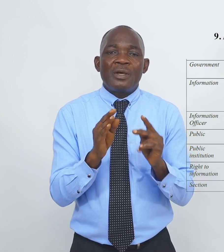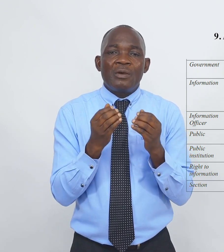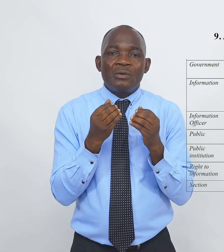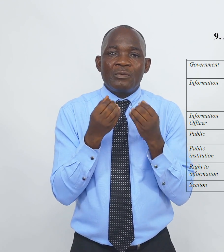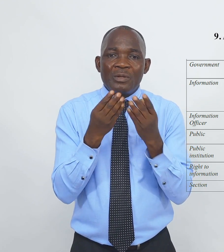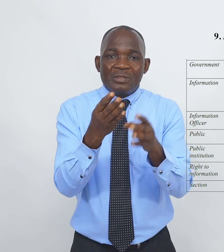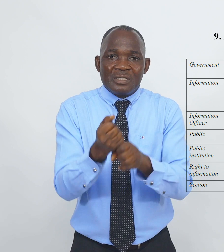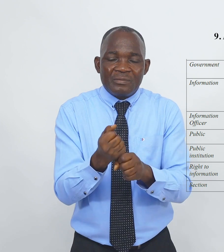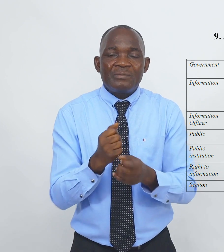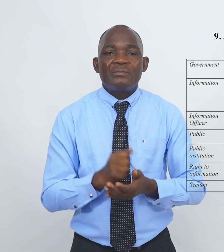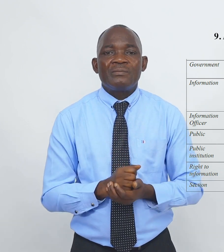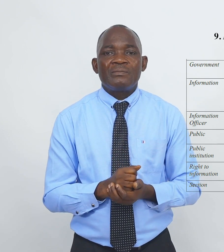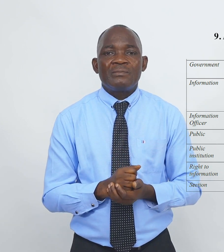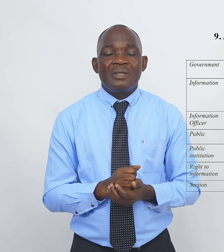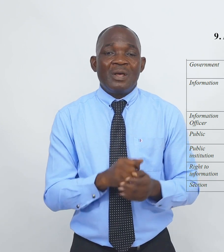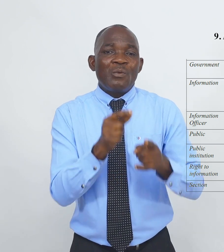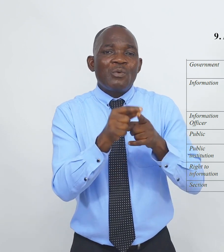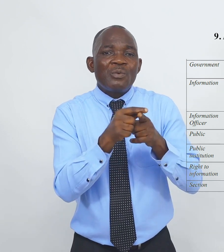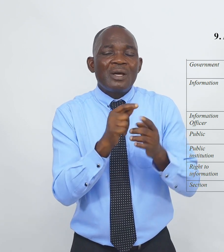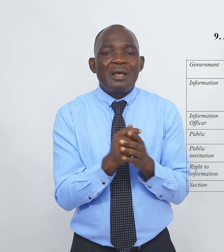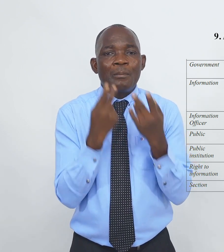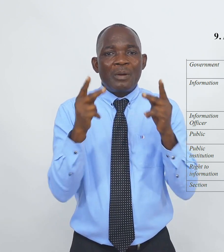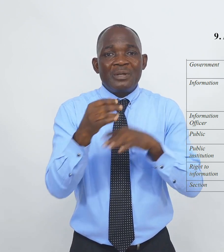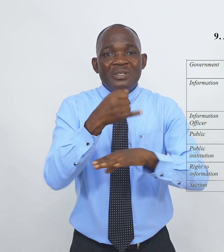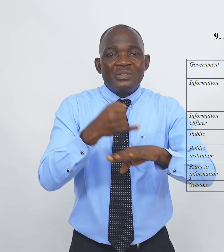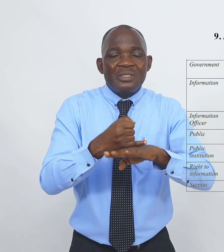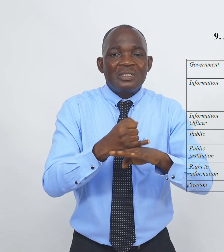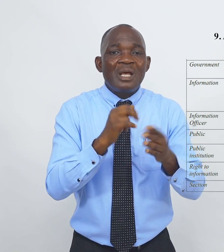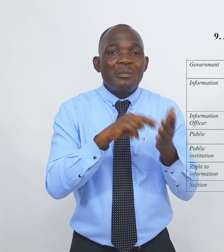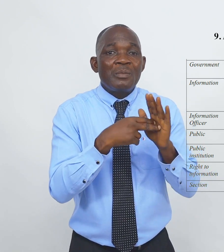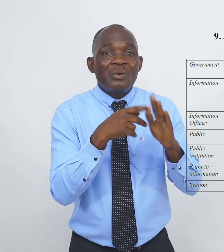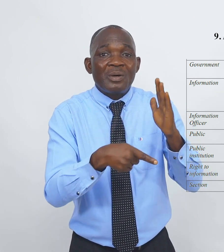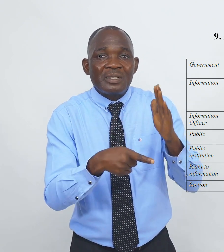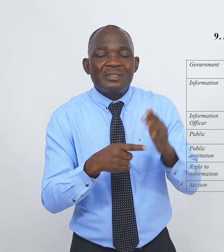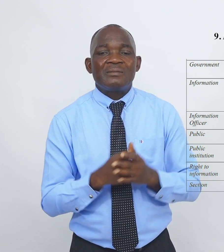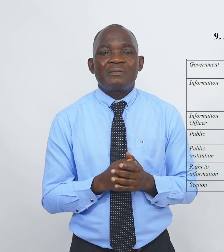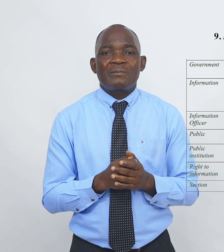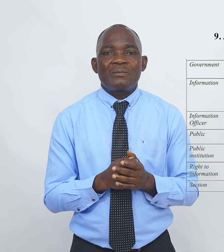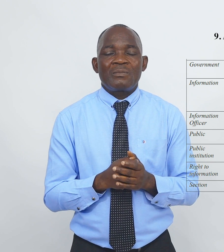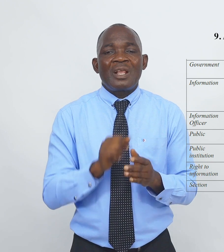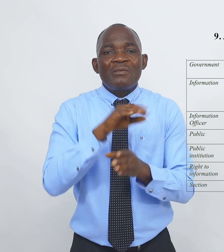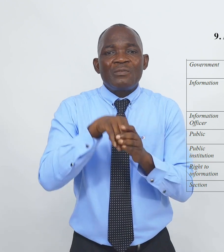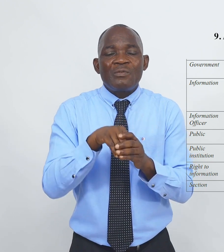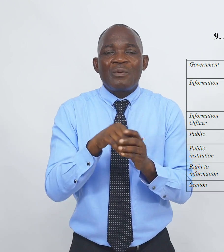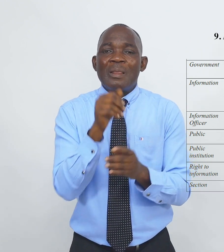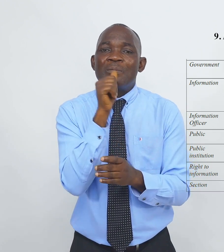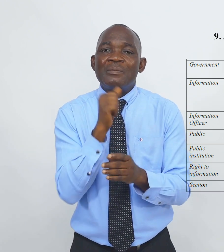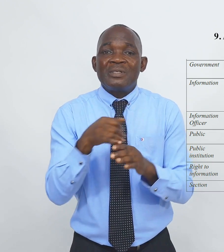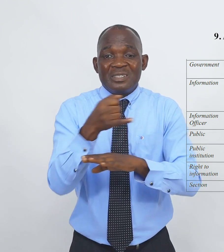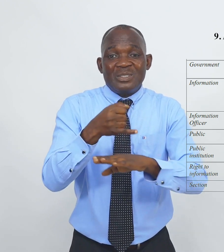information. Term: public institution. Definition: includes a private institution or